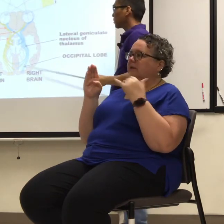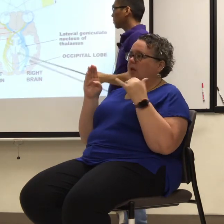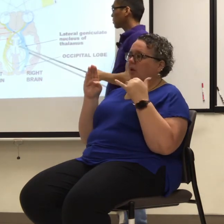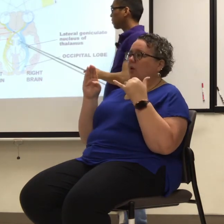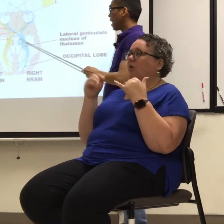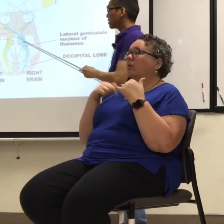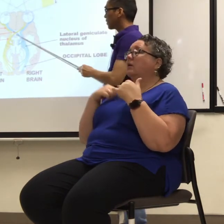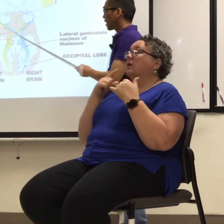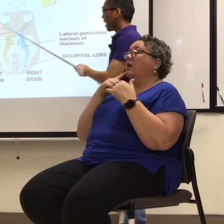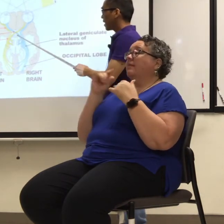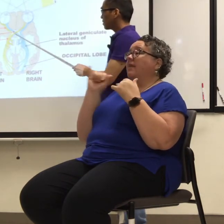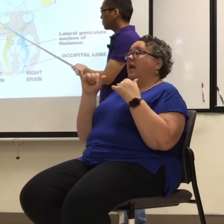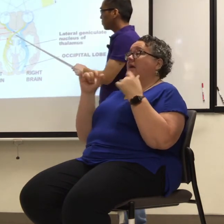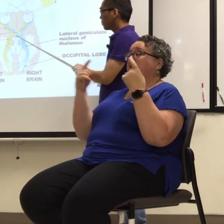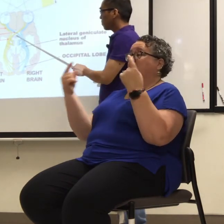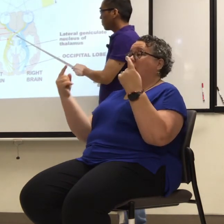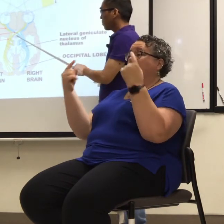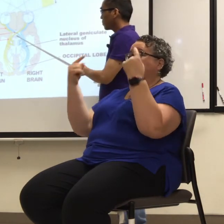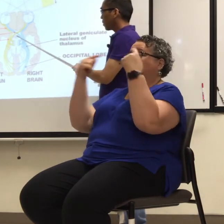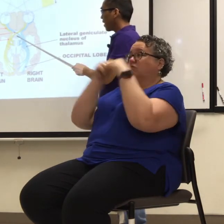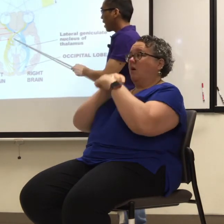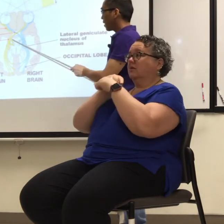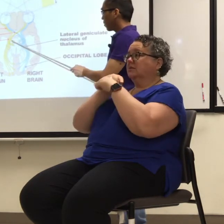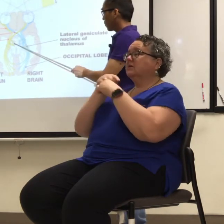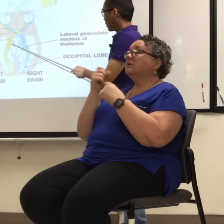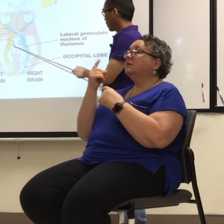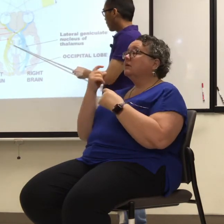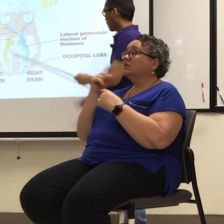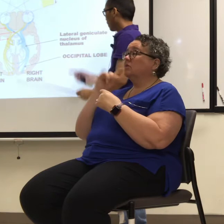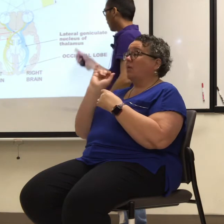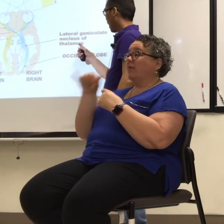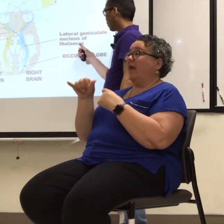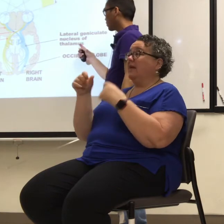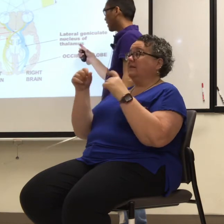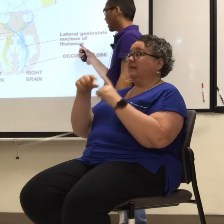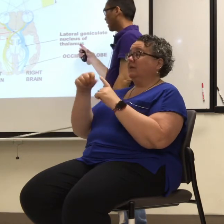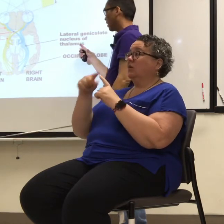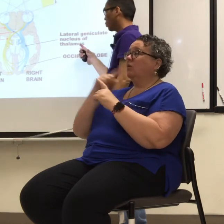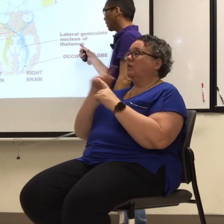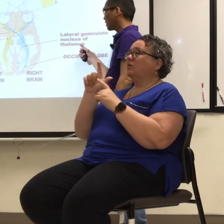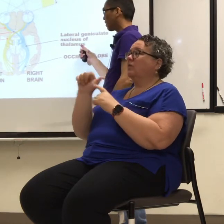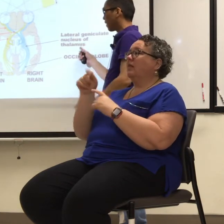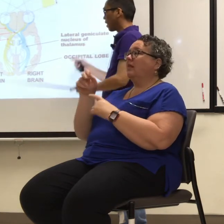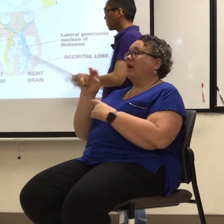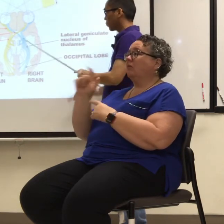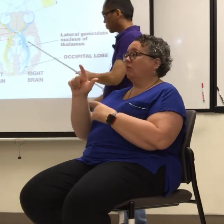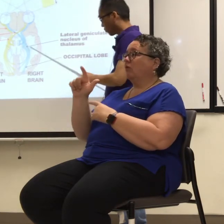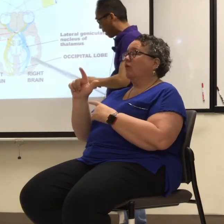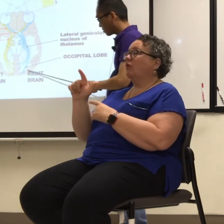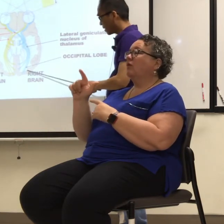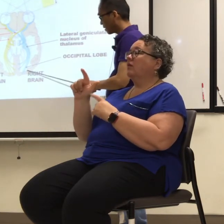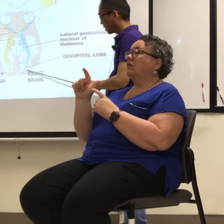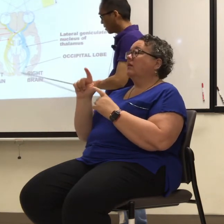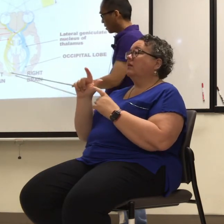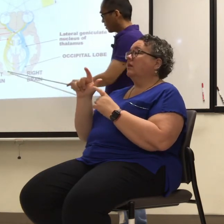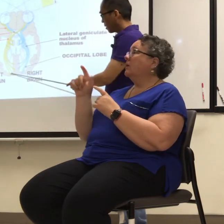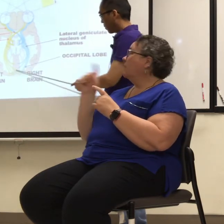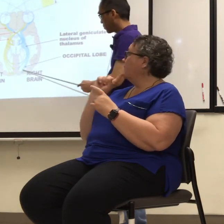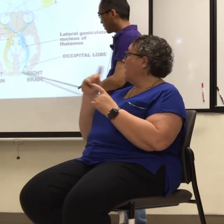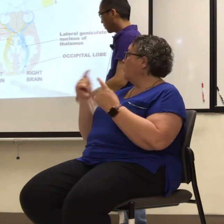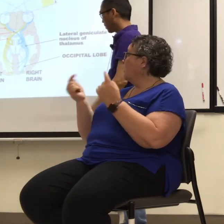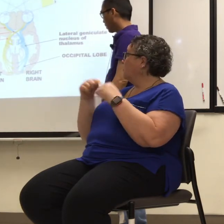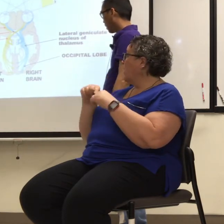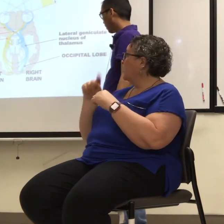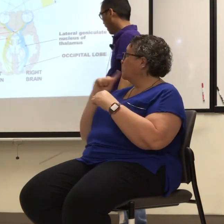The signals cross the chiasm, so that when you go to the lateral geniculate nucleus of the thalamus, which routes it to